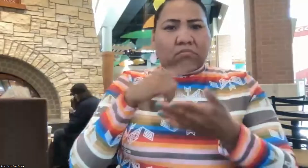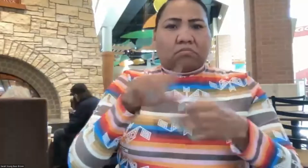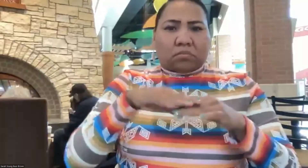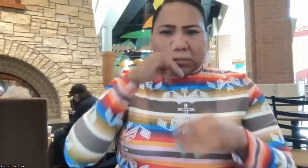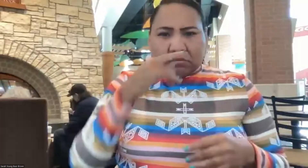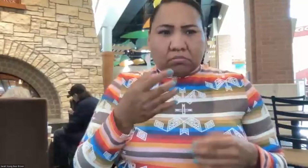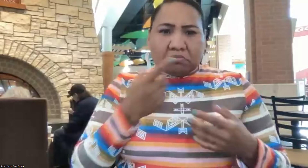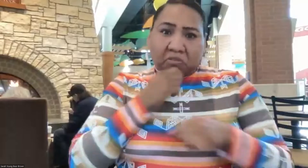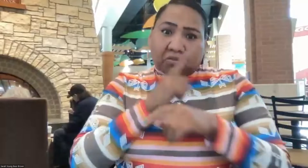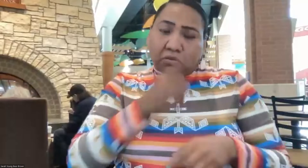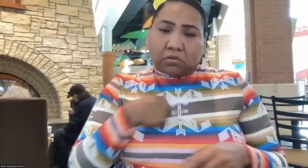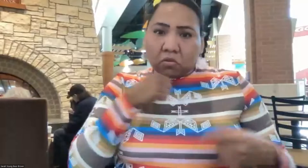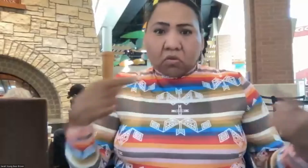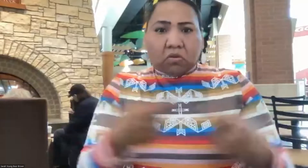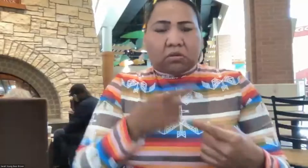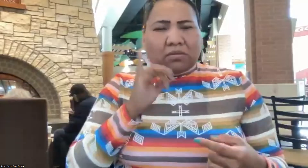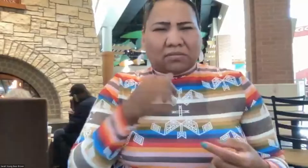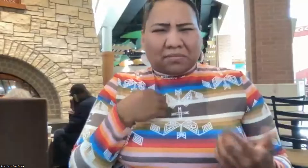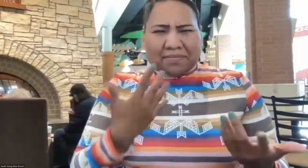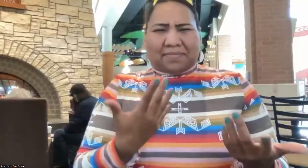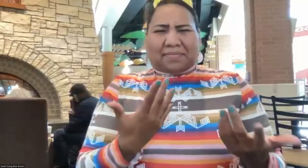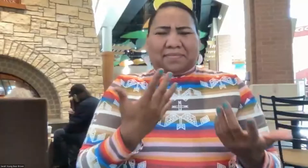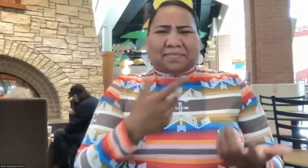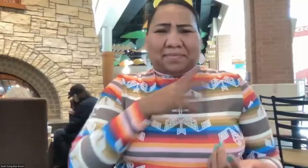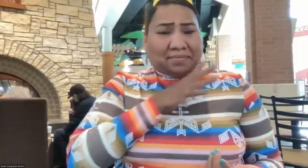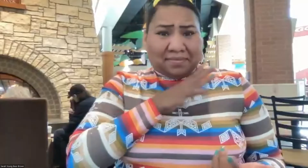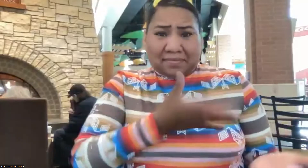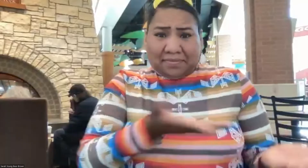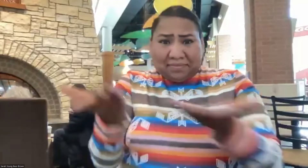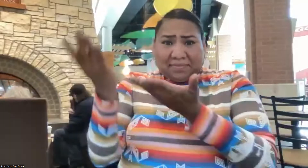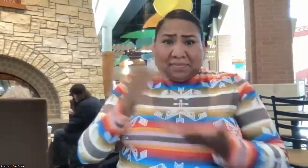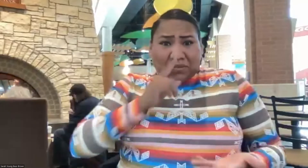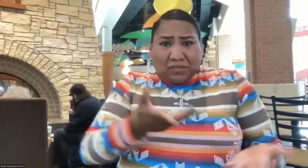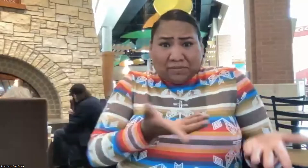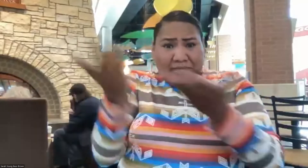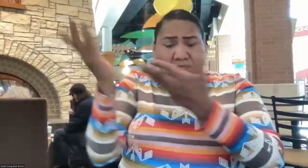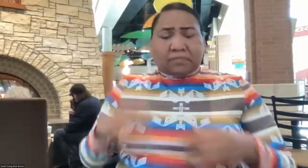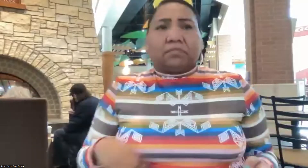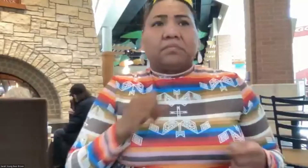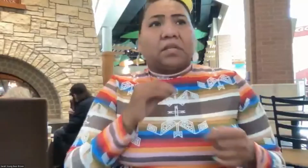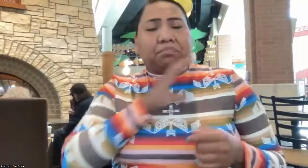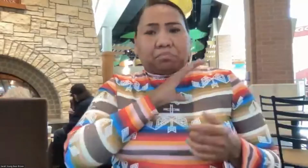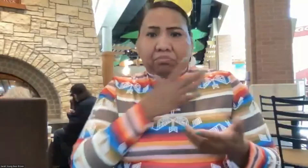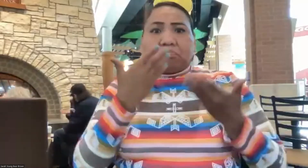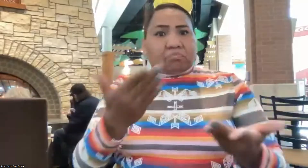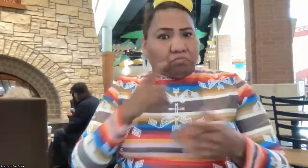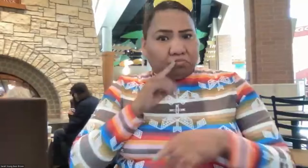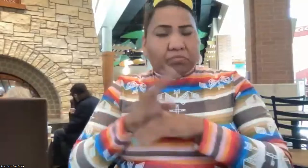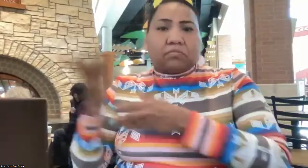of that officer. The EMT came to check on the kids to see if I had harmed them or done anything to them. And I felt like I had no other choice other